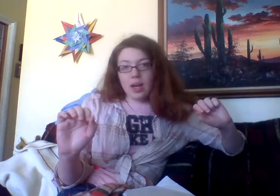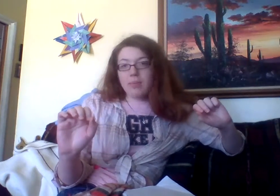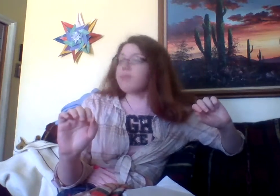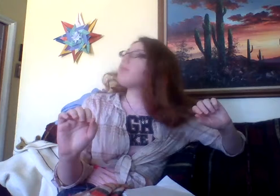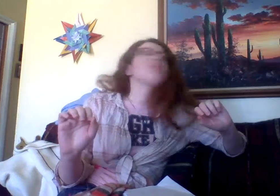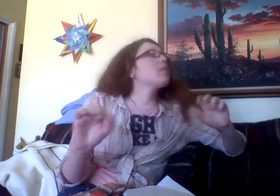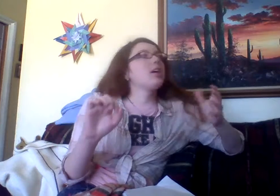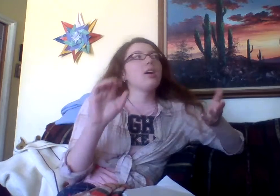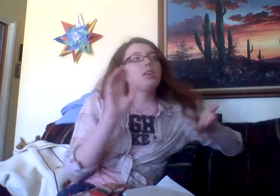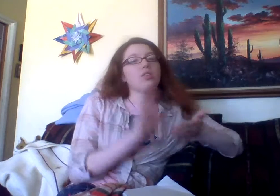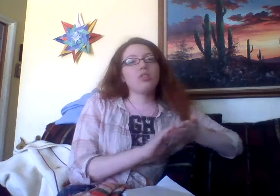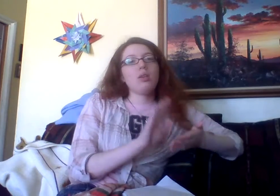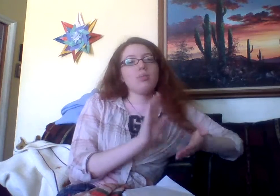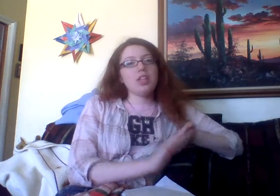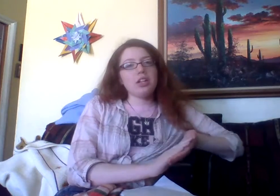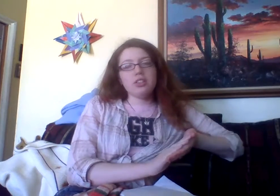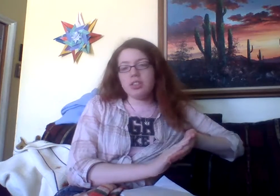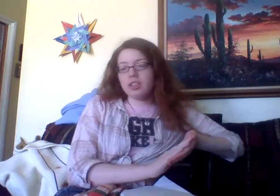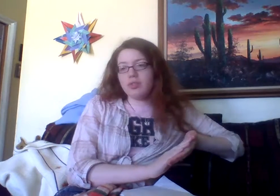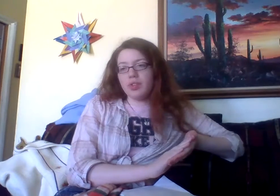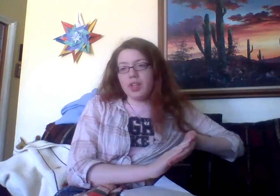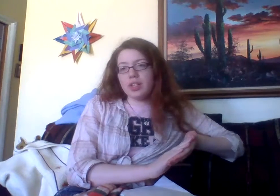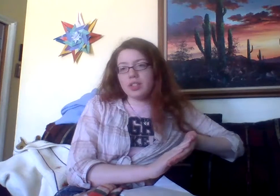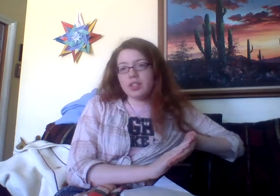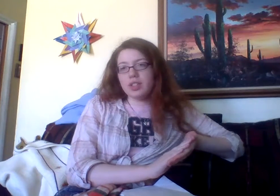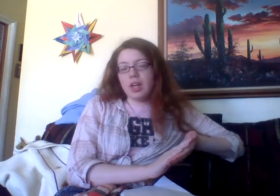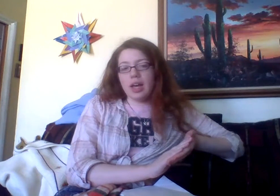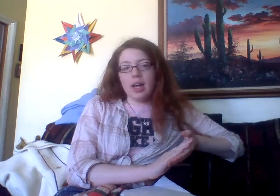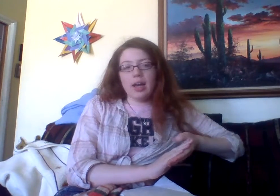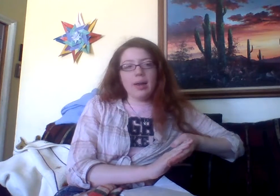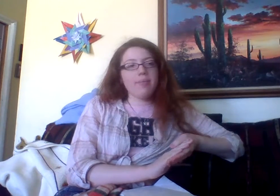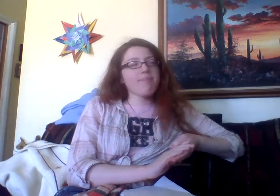Um, some sentences for this.